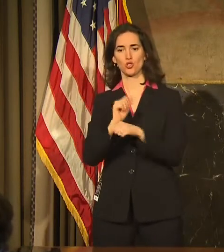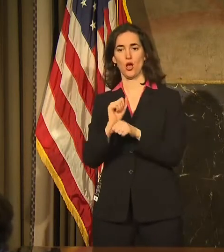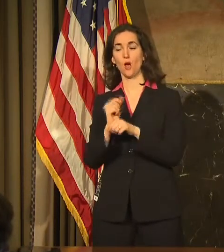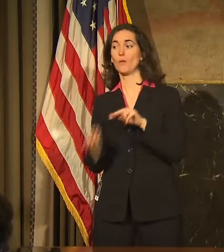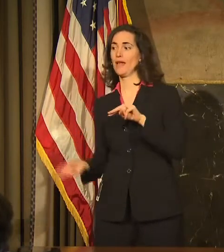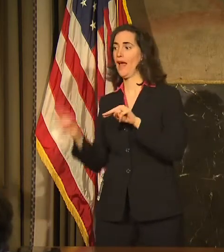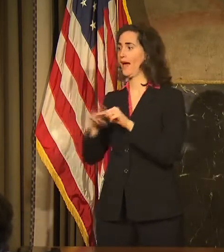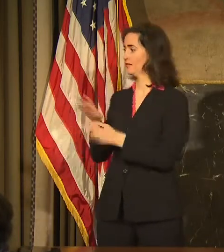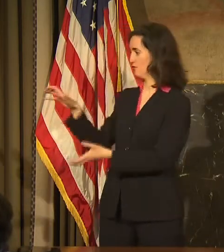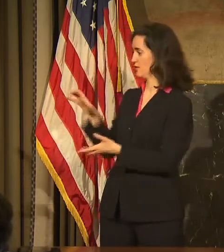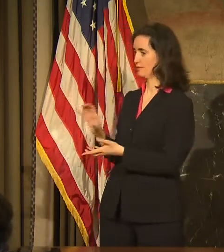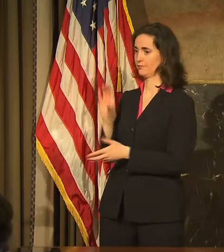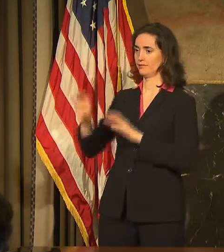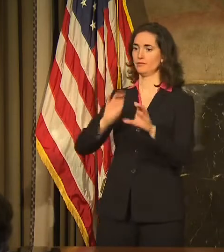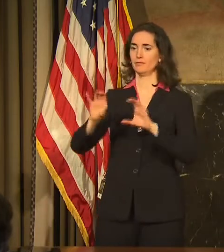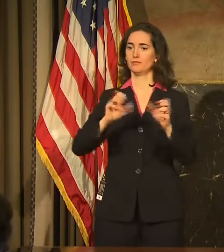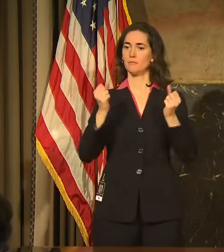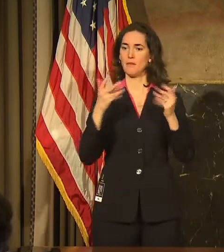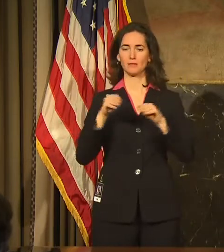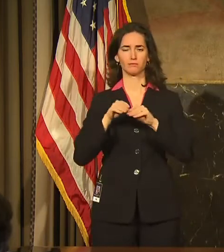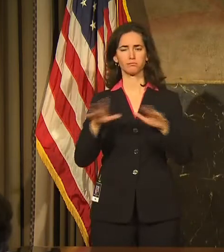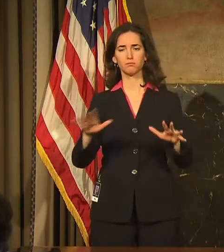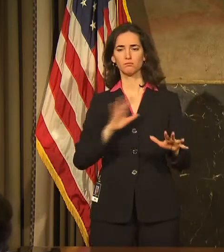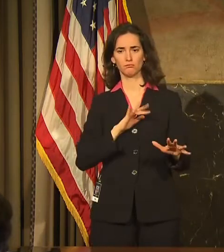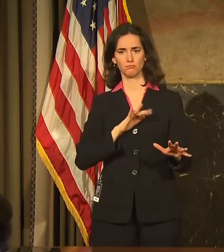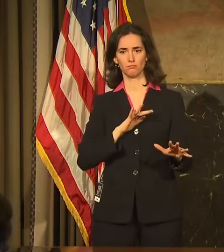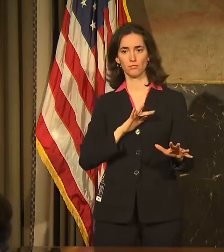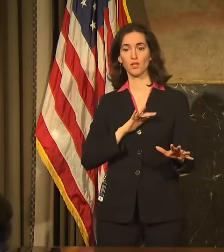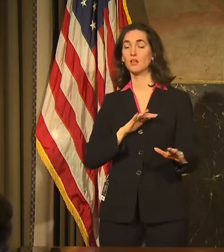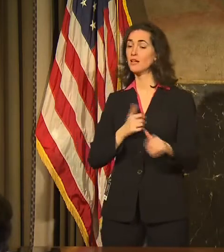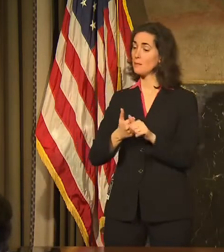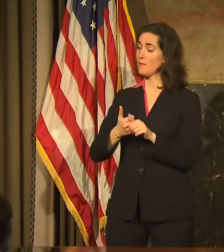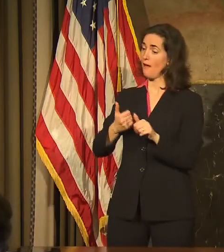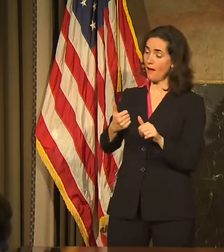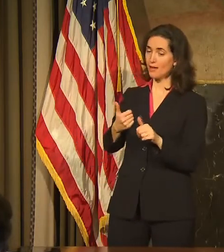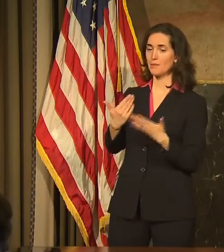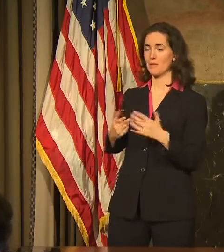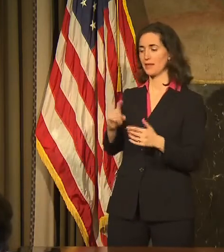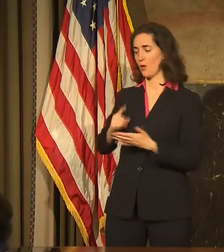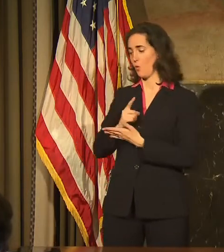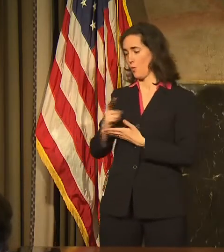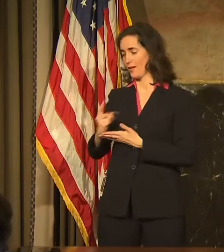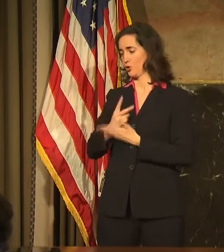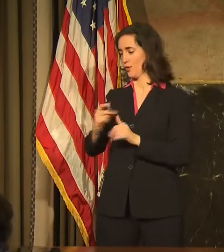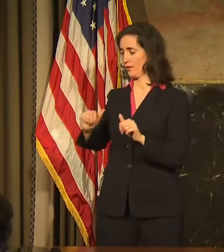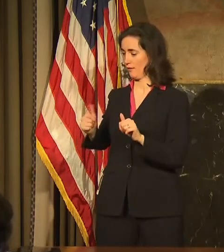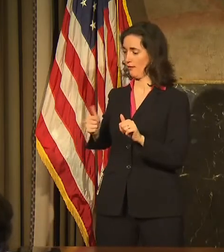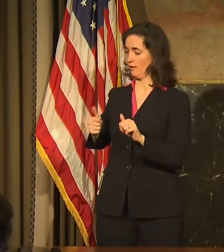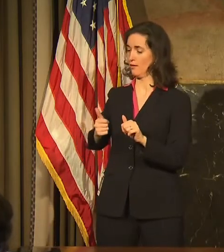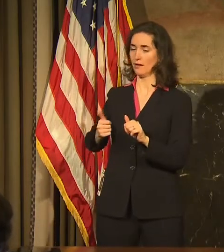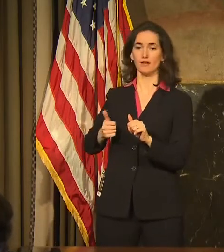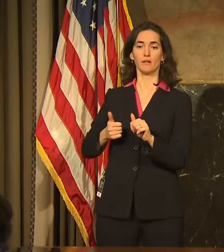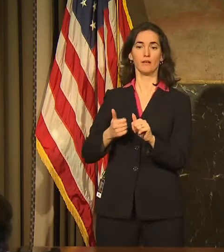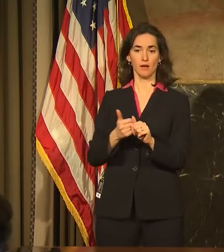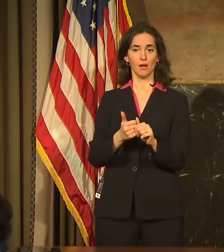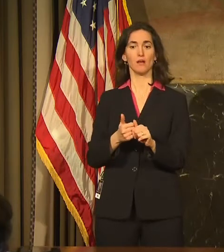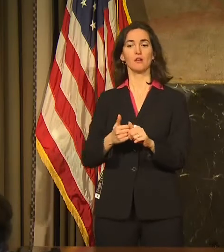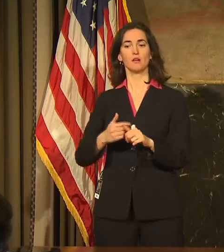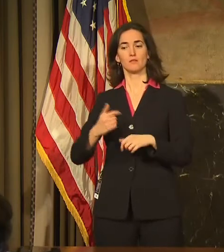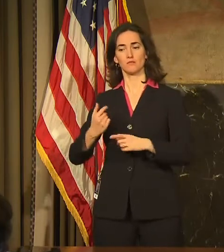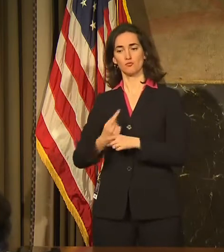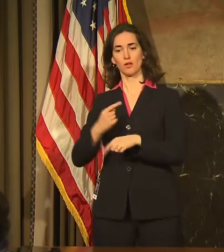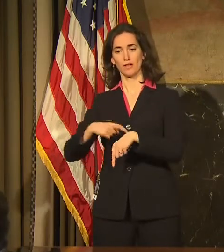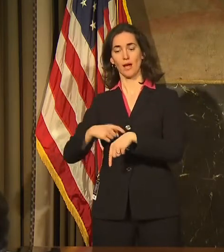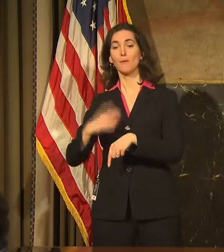volume, essentially make up for lost time. It might take a week or two to get back to the rate as they build up, because they're